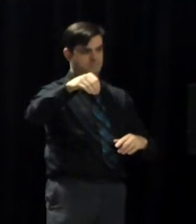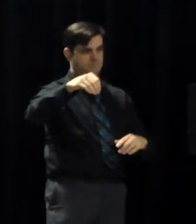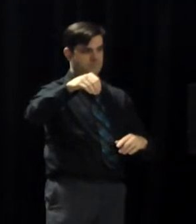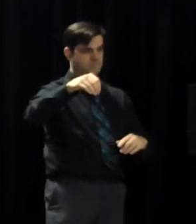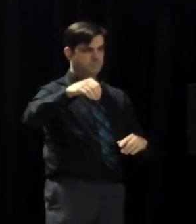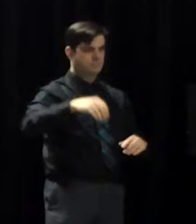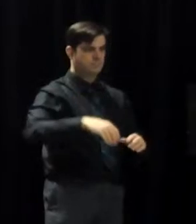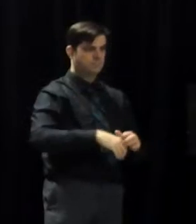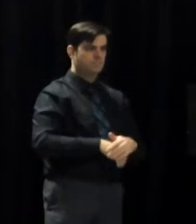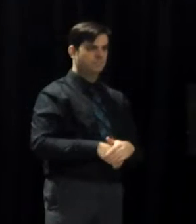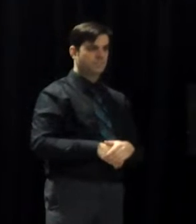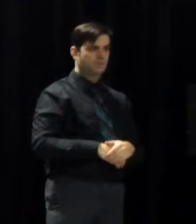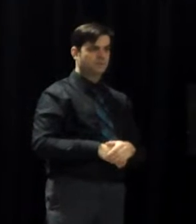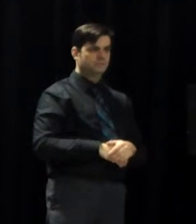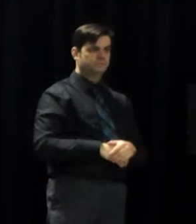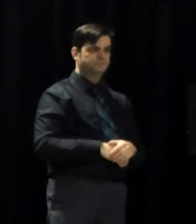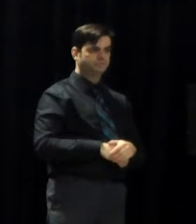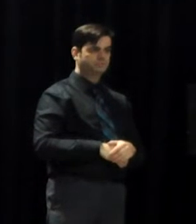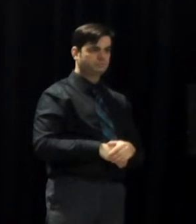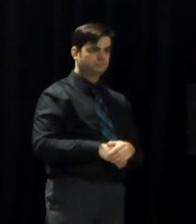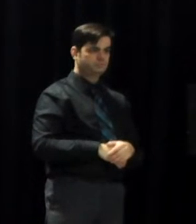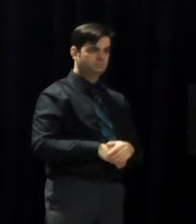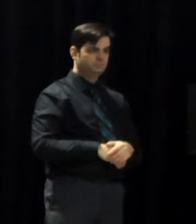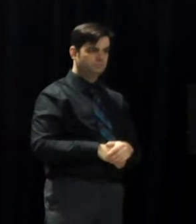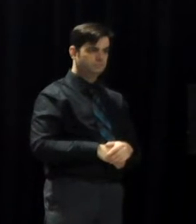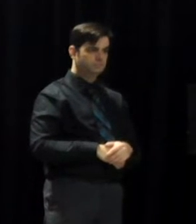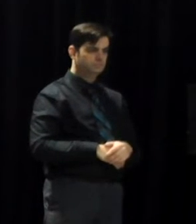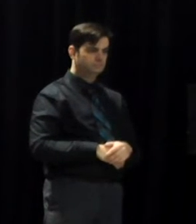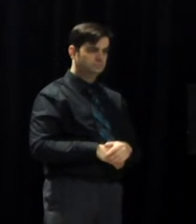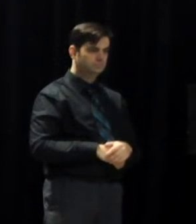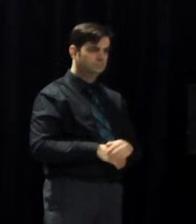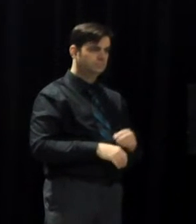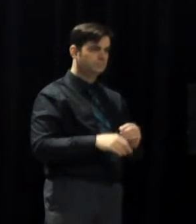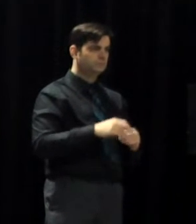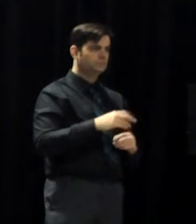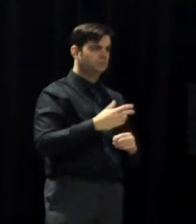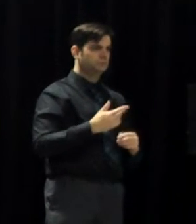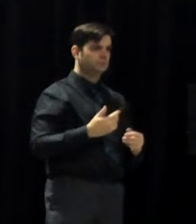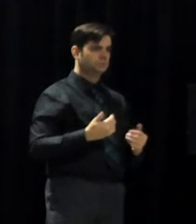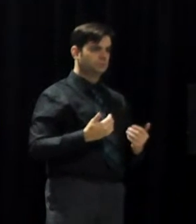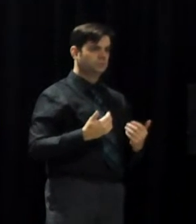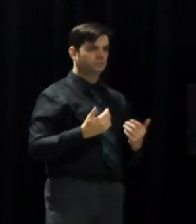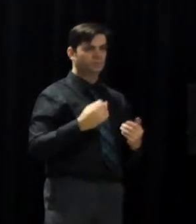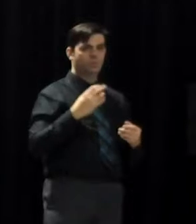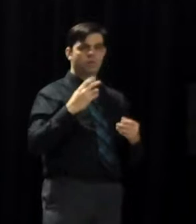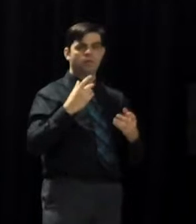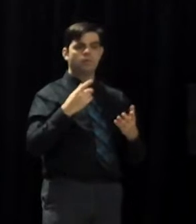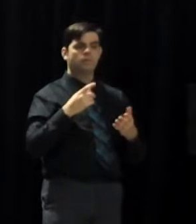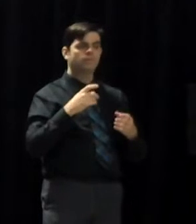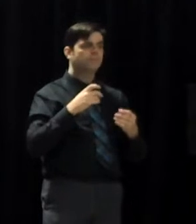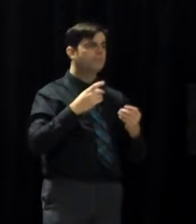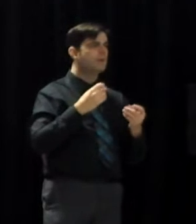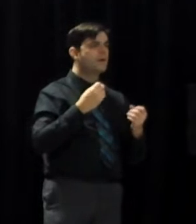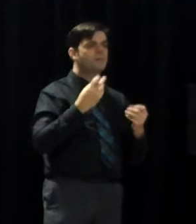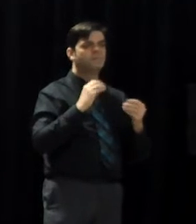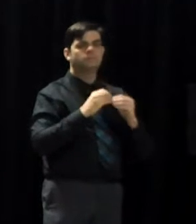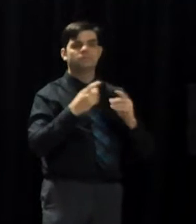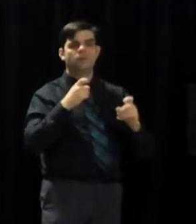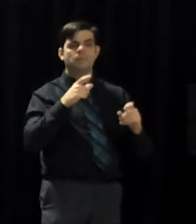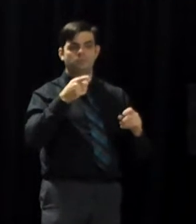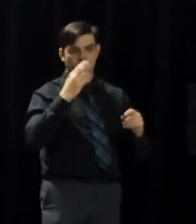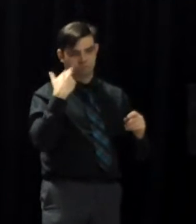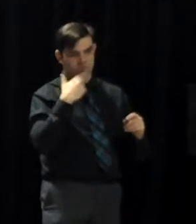of them came from hospitality. That's a challenge, this or that. That's not where we are now. So earlier we